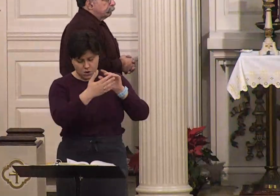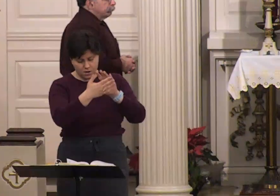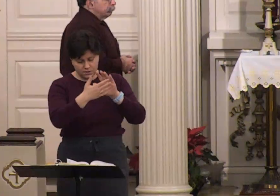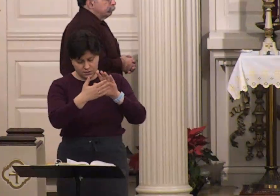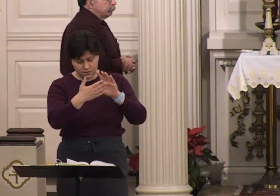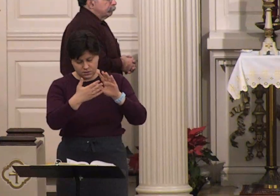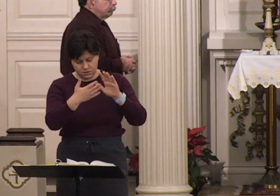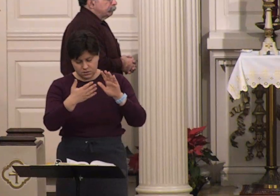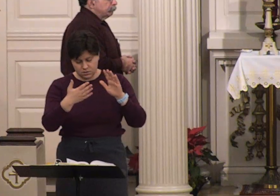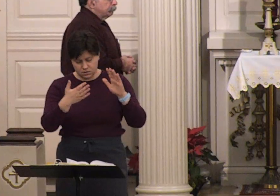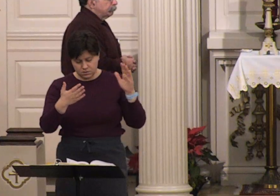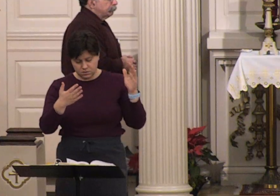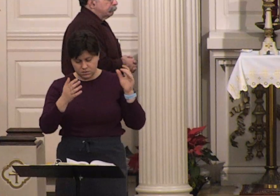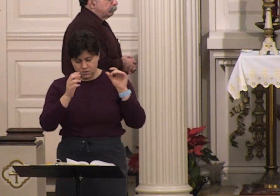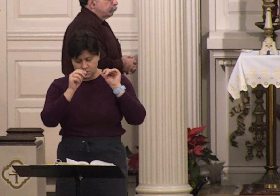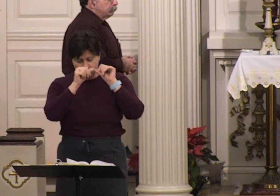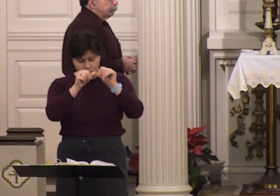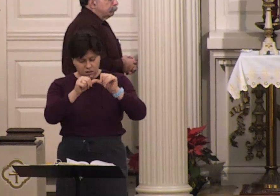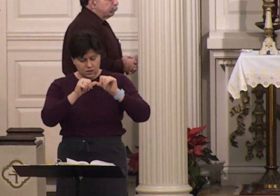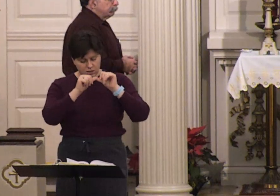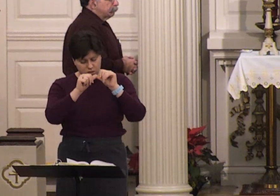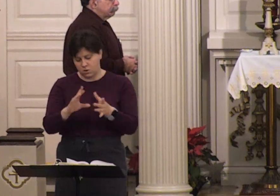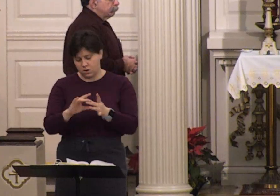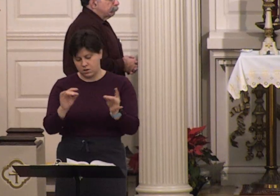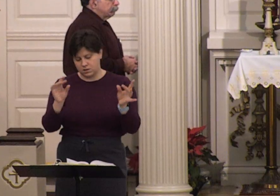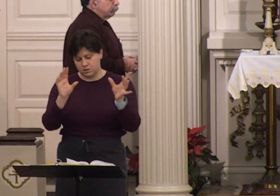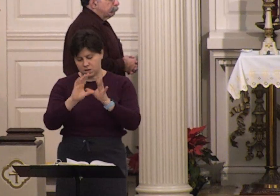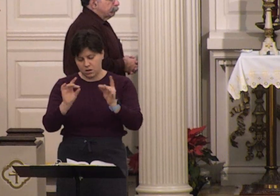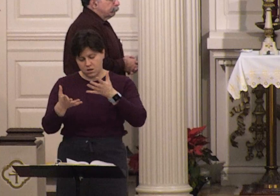presence, as with ceaseless